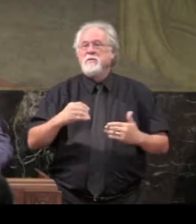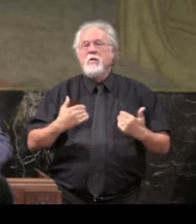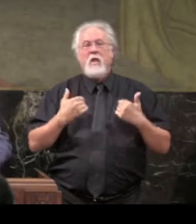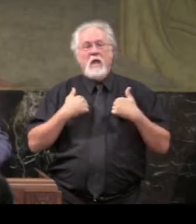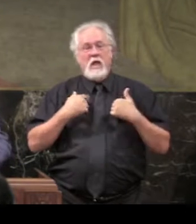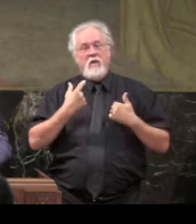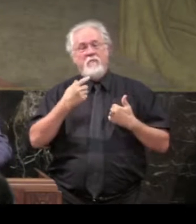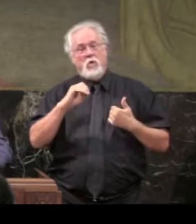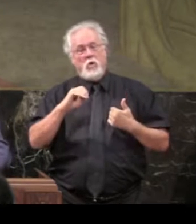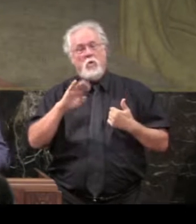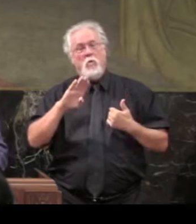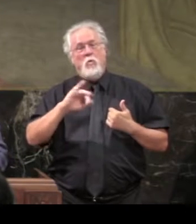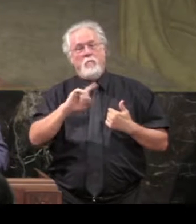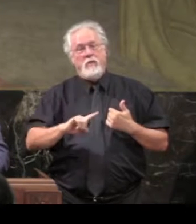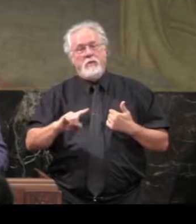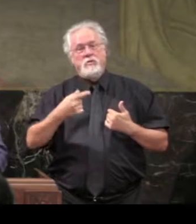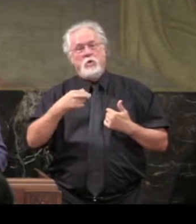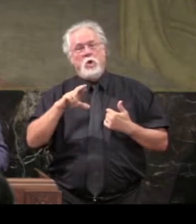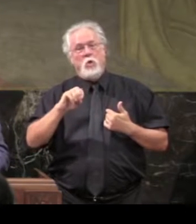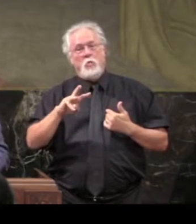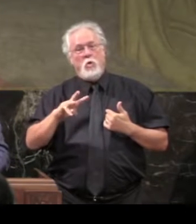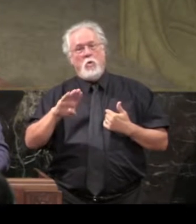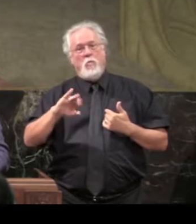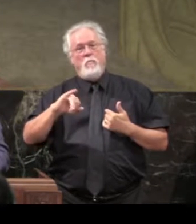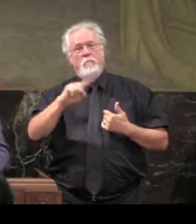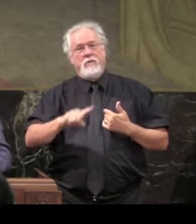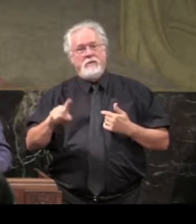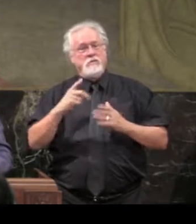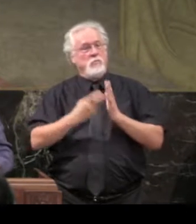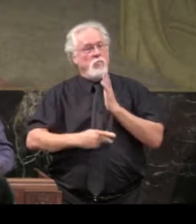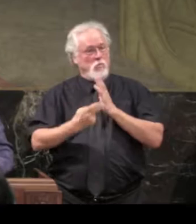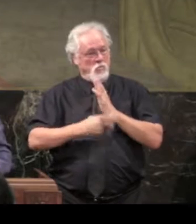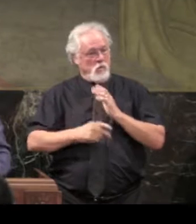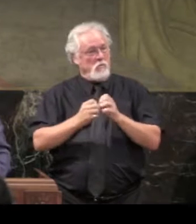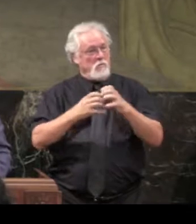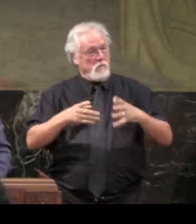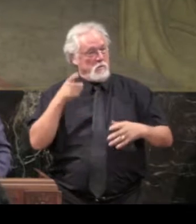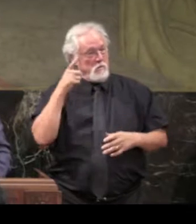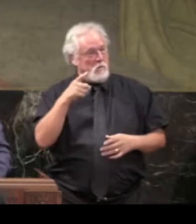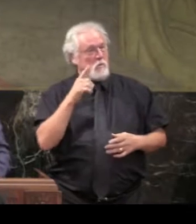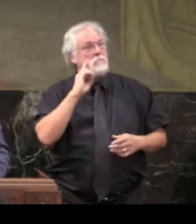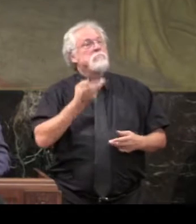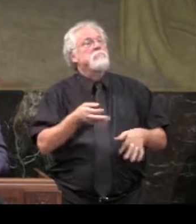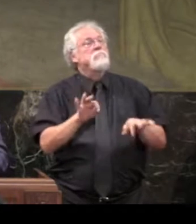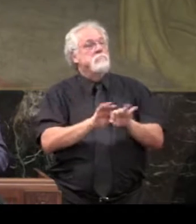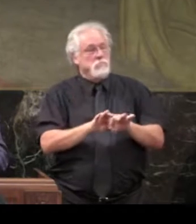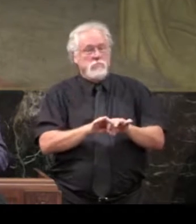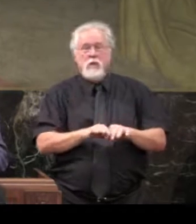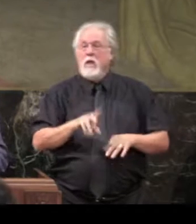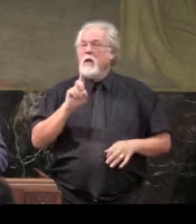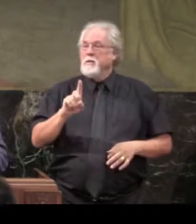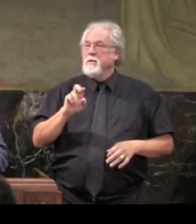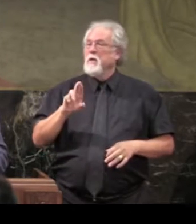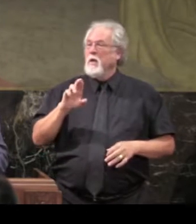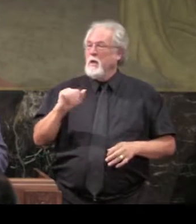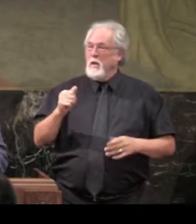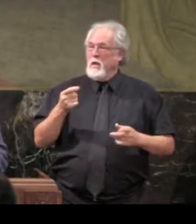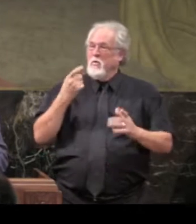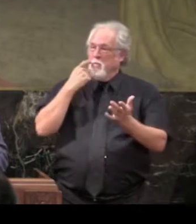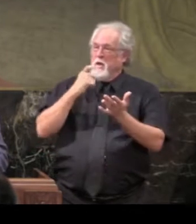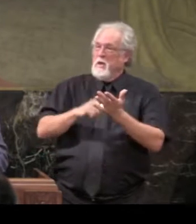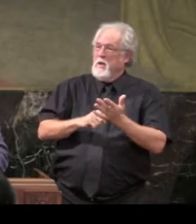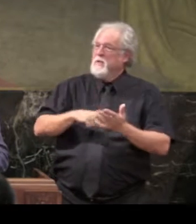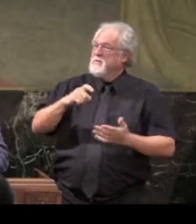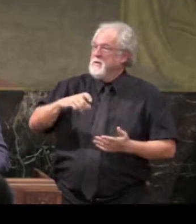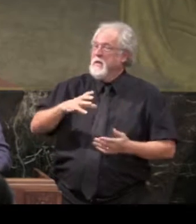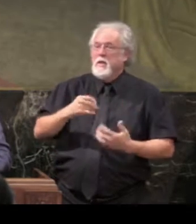a Go Biz, Grow Biz program expanding in that area is incredibly important. And the DRA recognizes the need, and